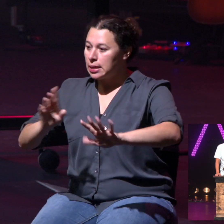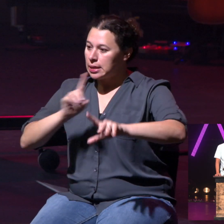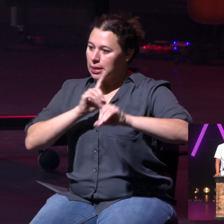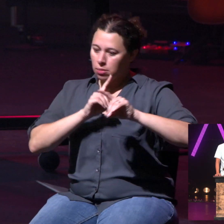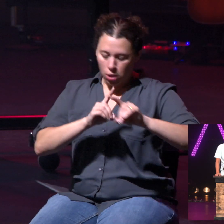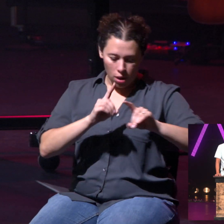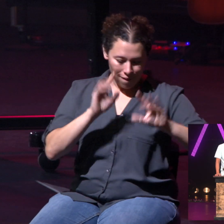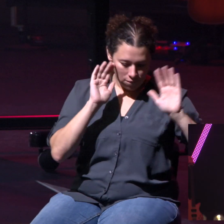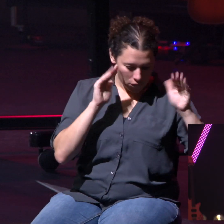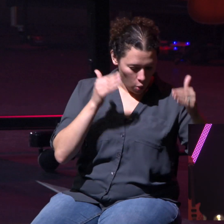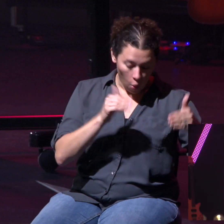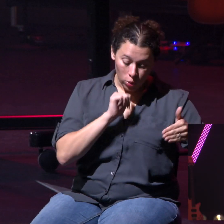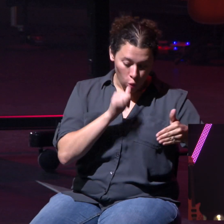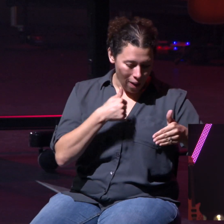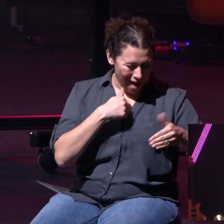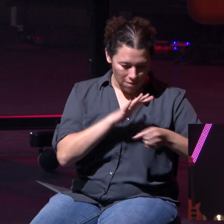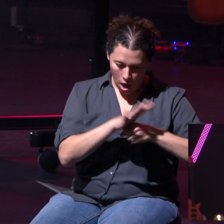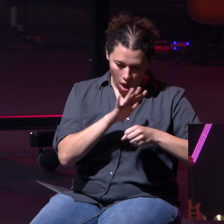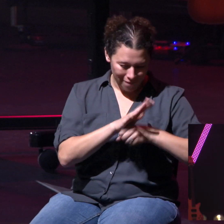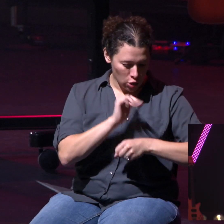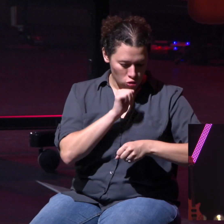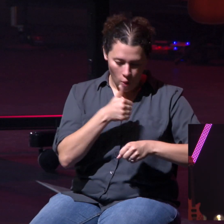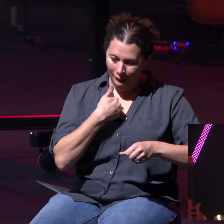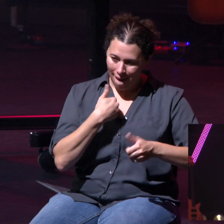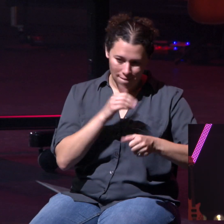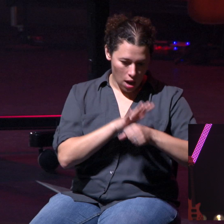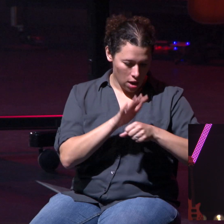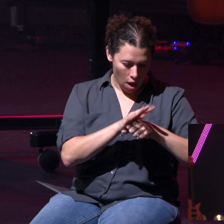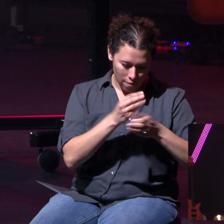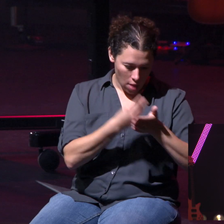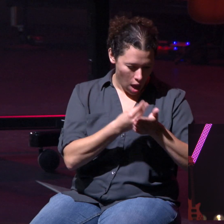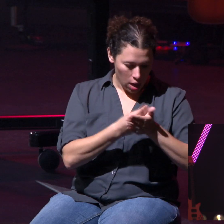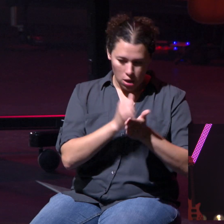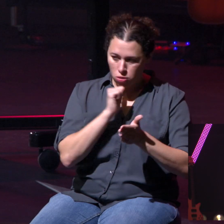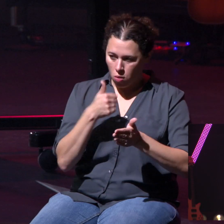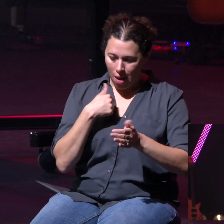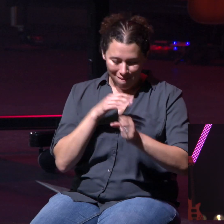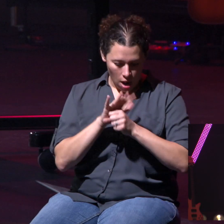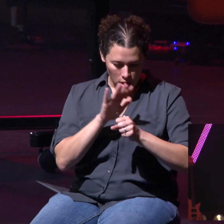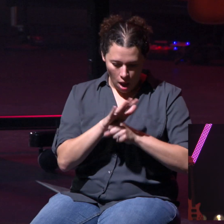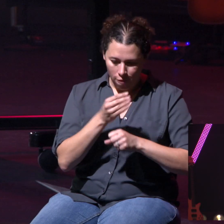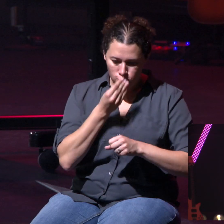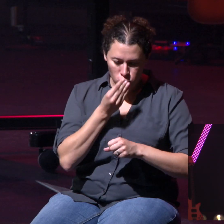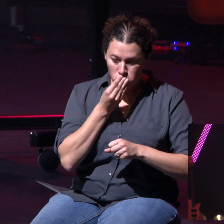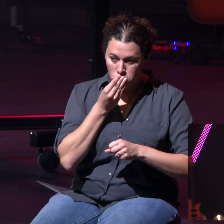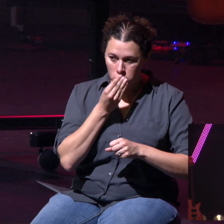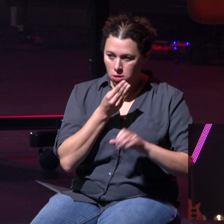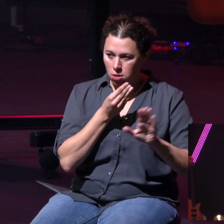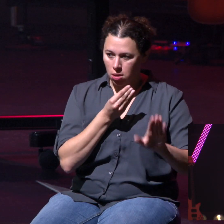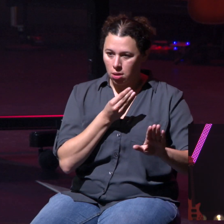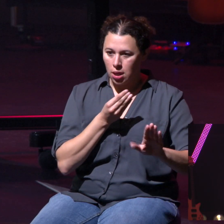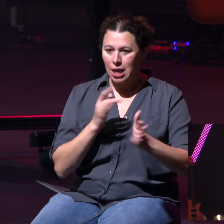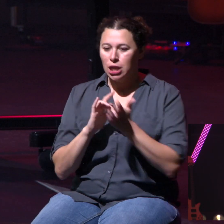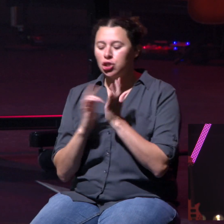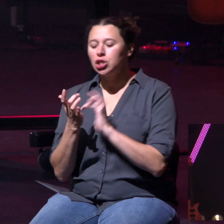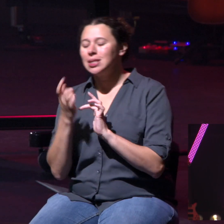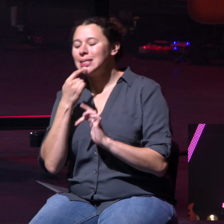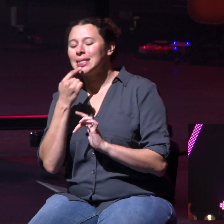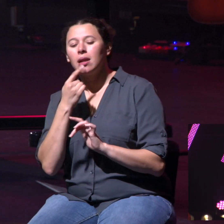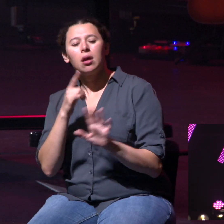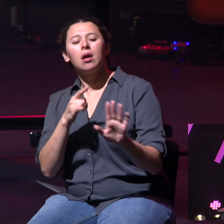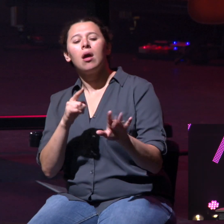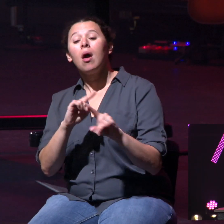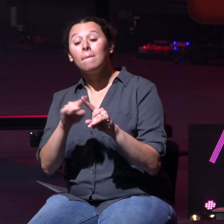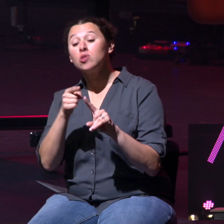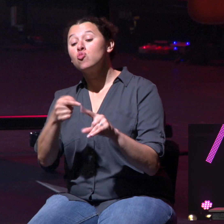what they lacked, Jesus was focused on what they possessed. The disciples, they look at themselves and they're like, we're empty. We have